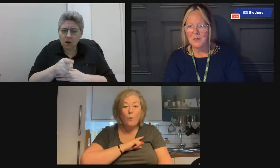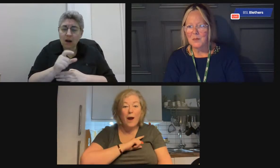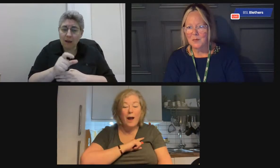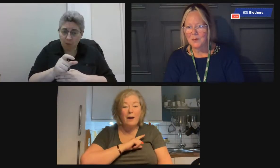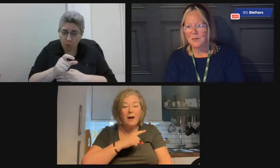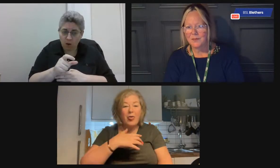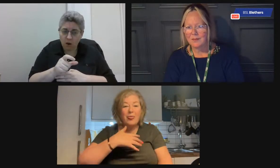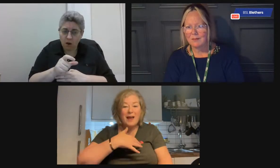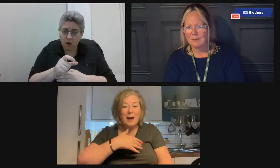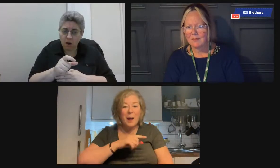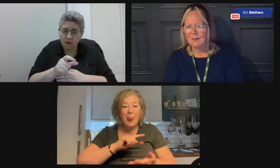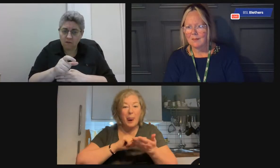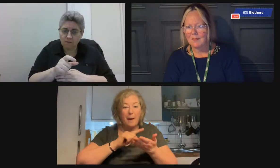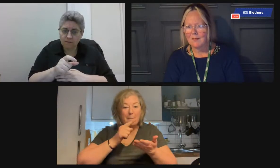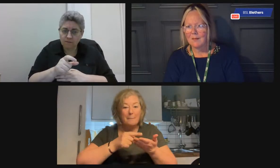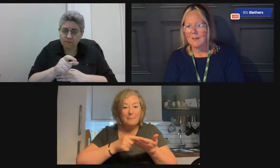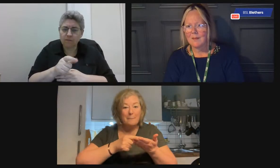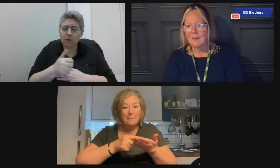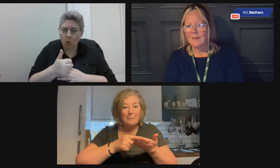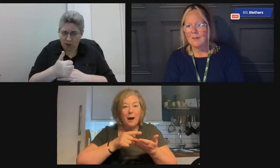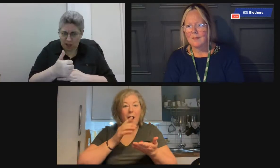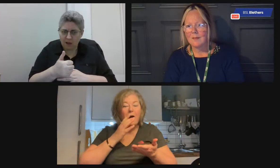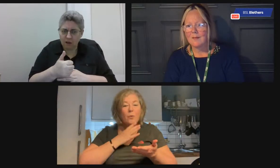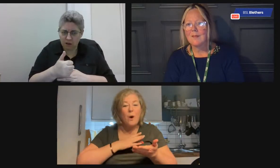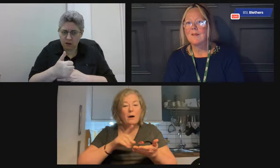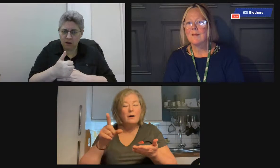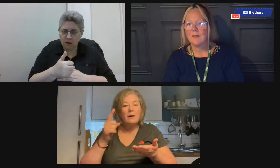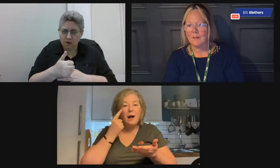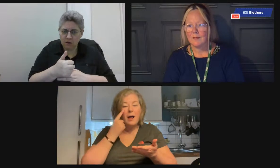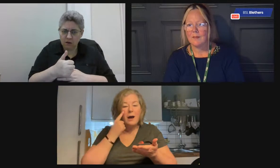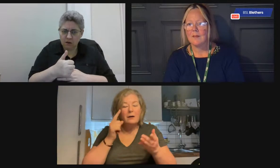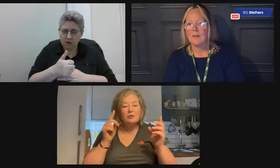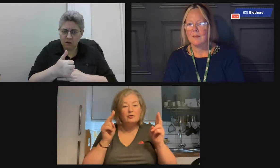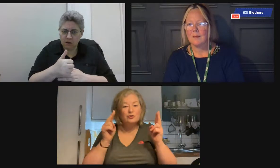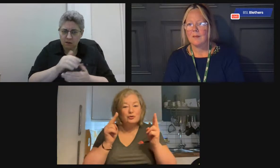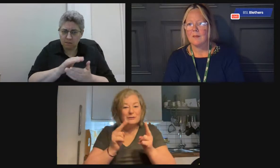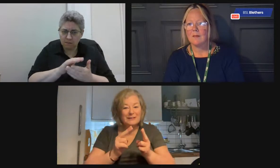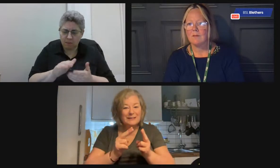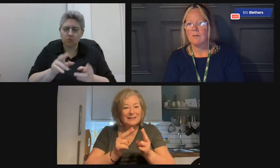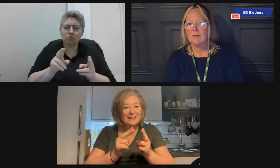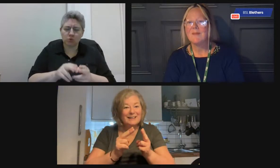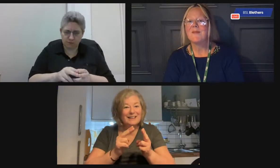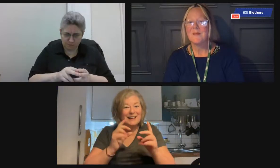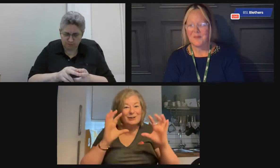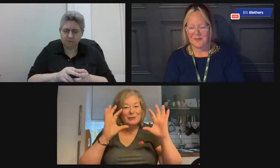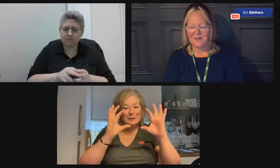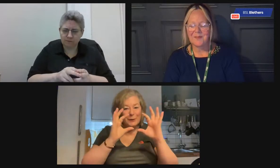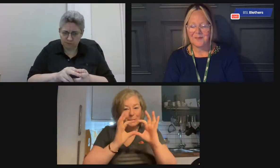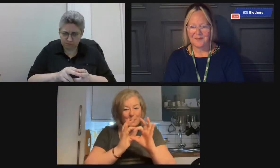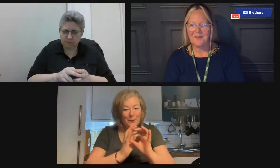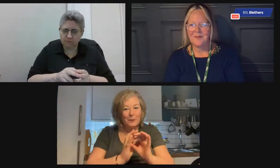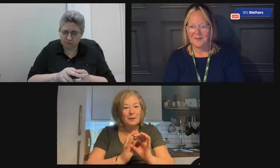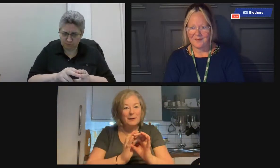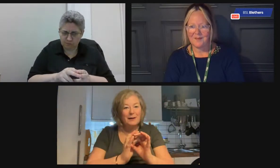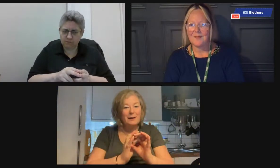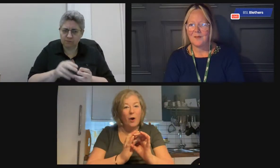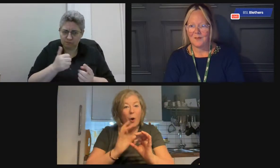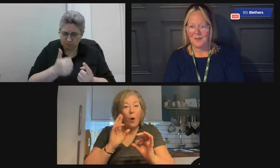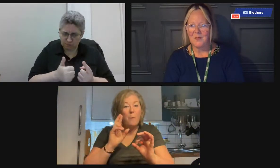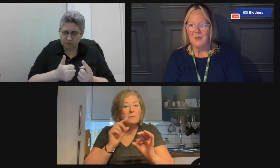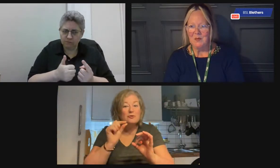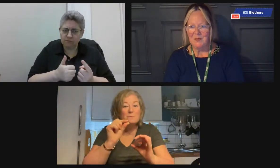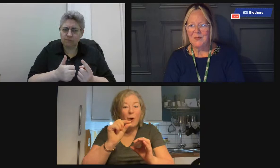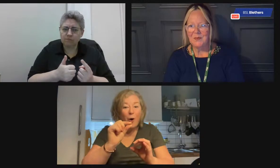radiotherapy? Well, I had chemotherapy first, Avro, because what they wanted to do was shrink